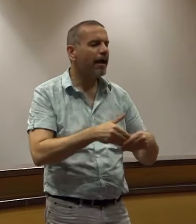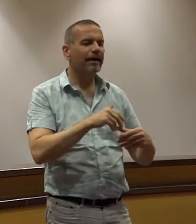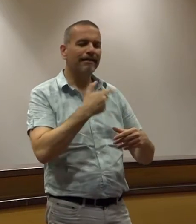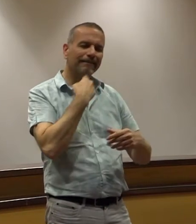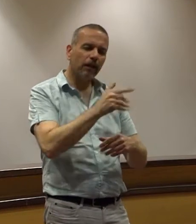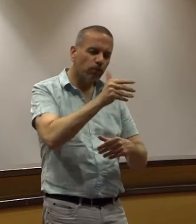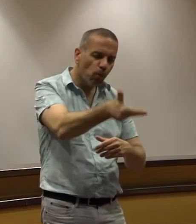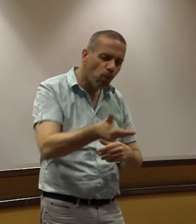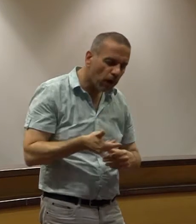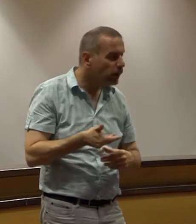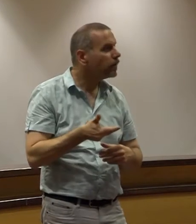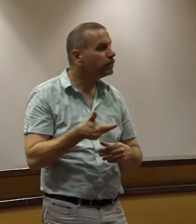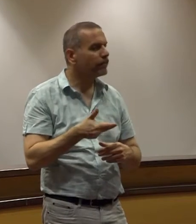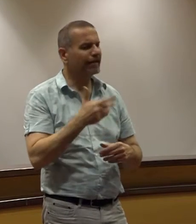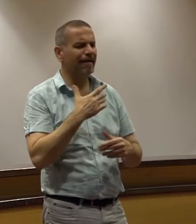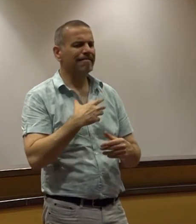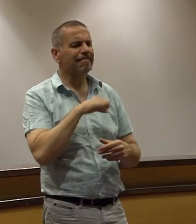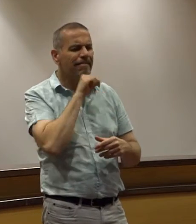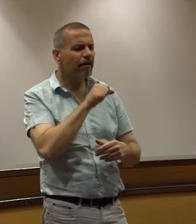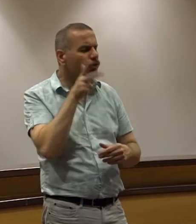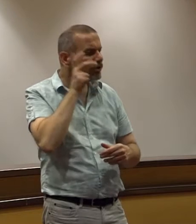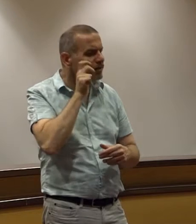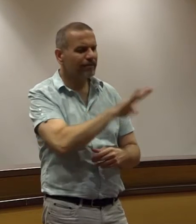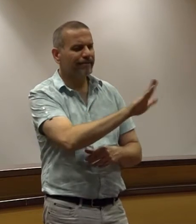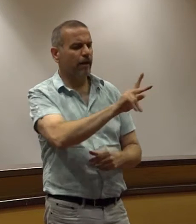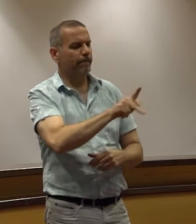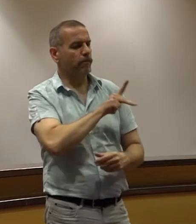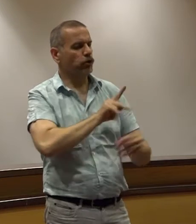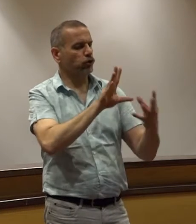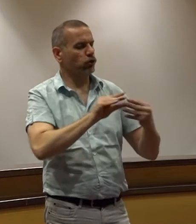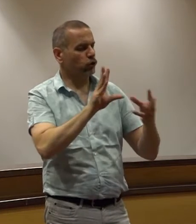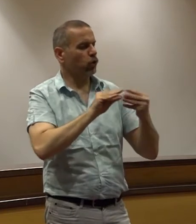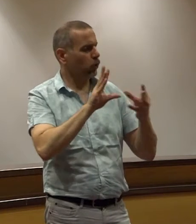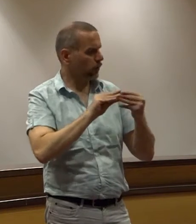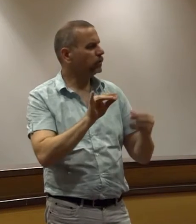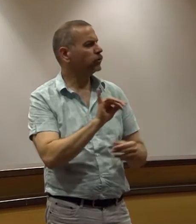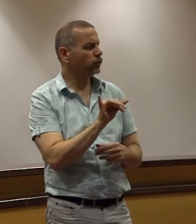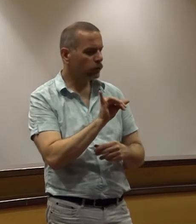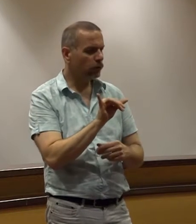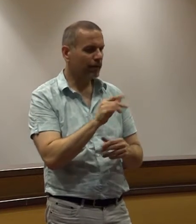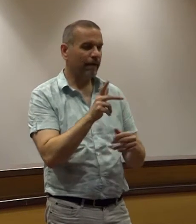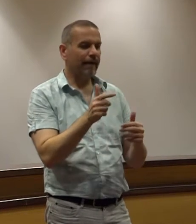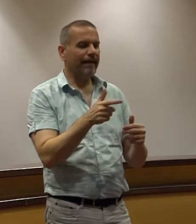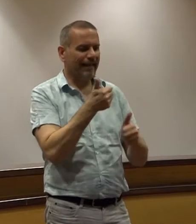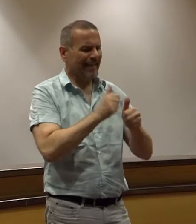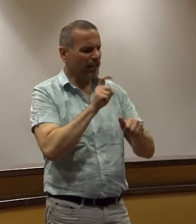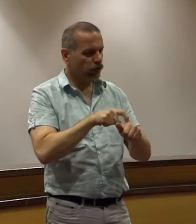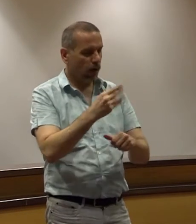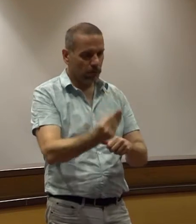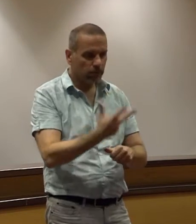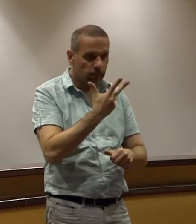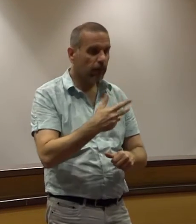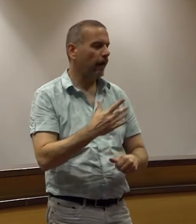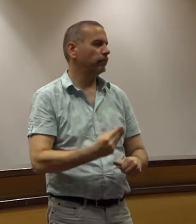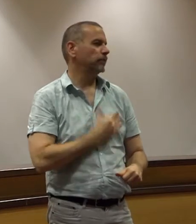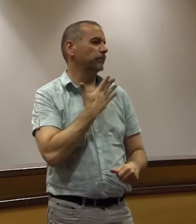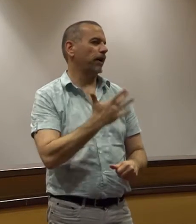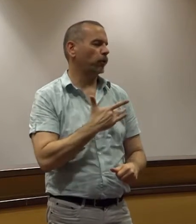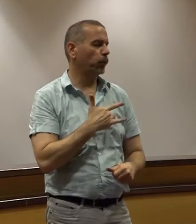welcome. And I love to listen to personal stories. And every time I'm inspired. inspired. I'm inspired by what I